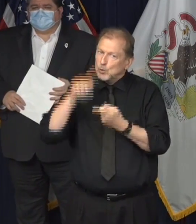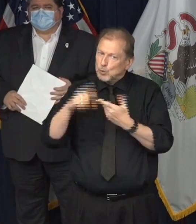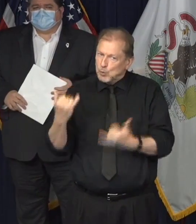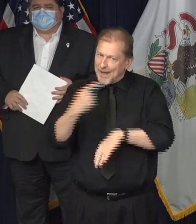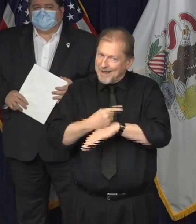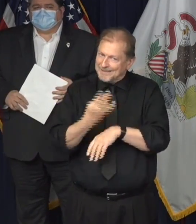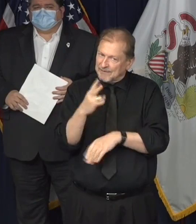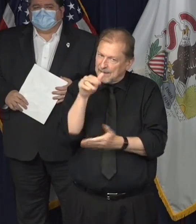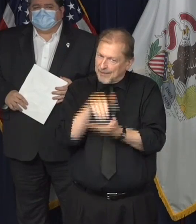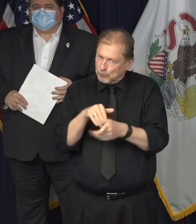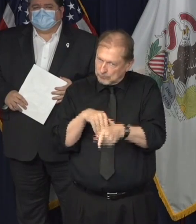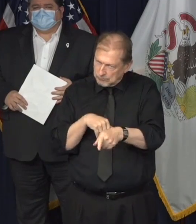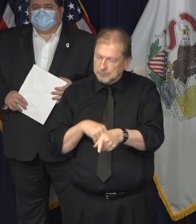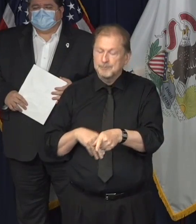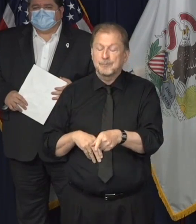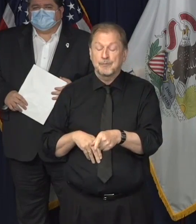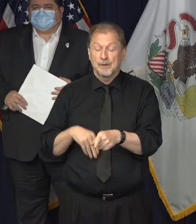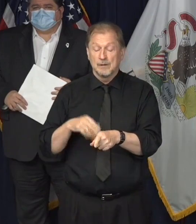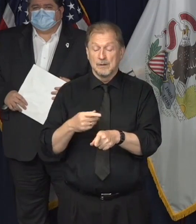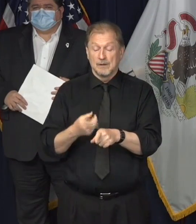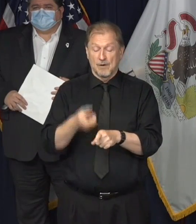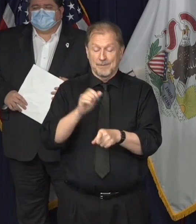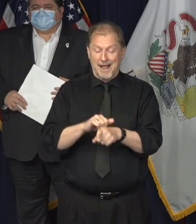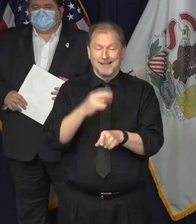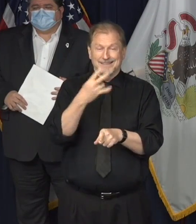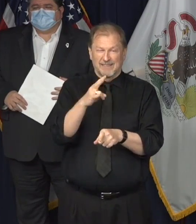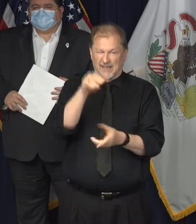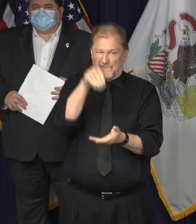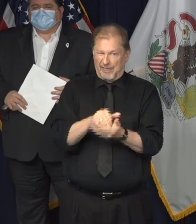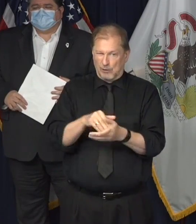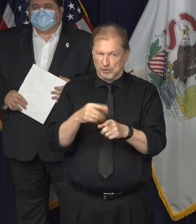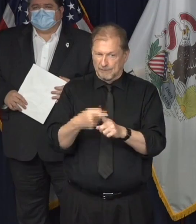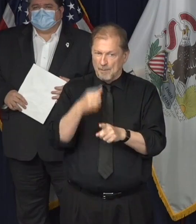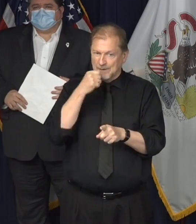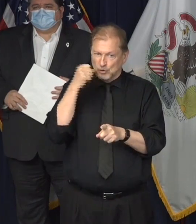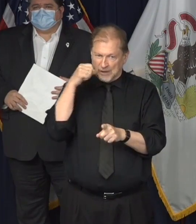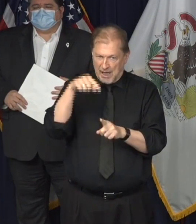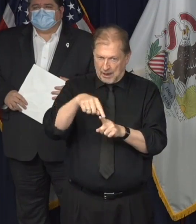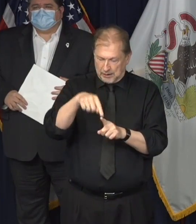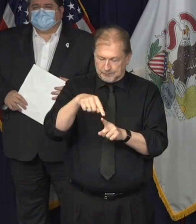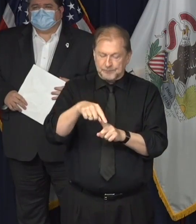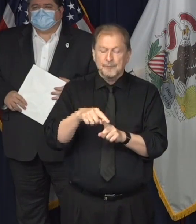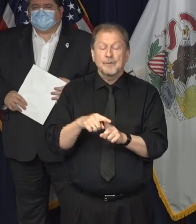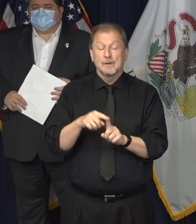Since yesterday, of those 17 plus thousand tests resulted,